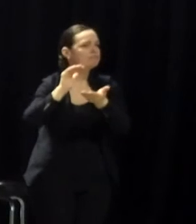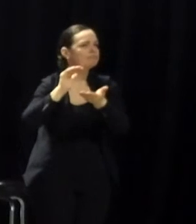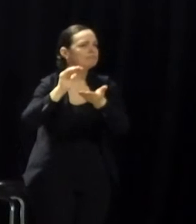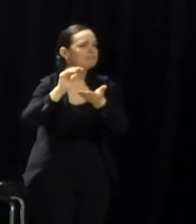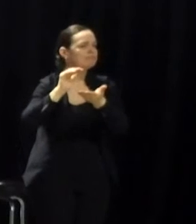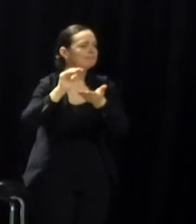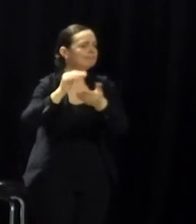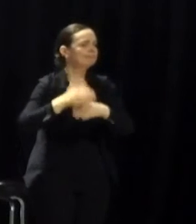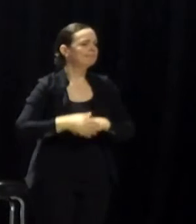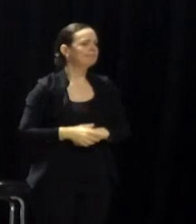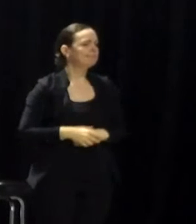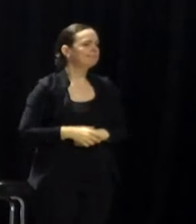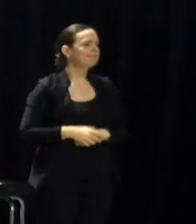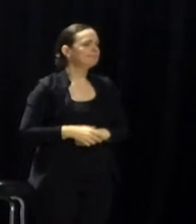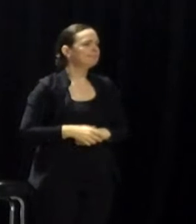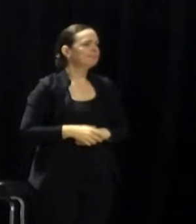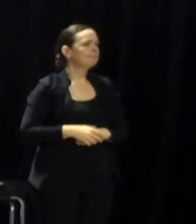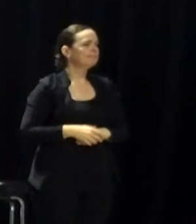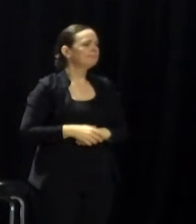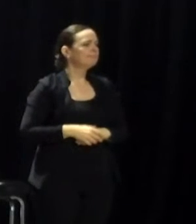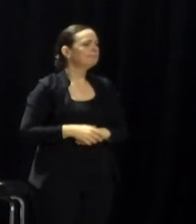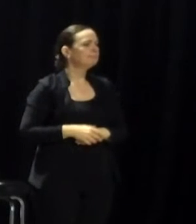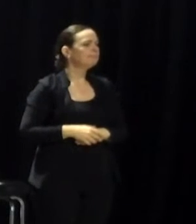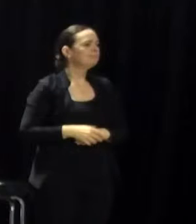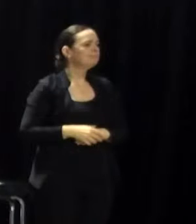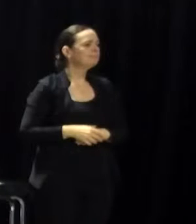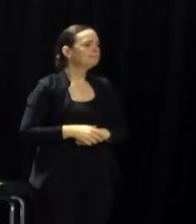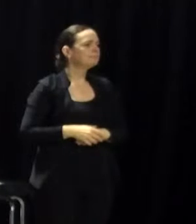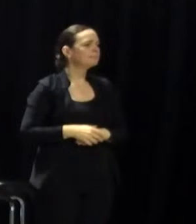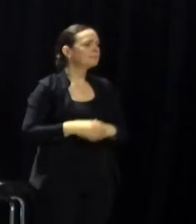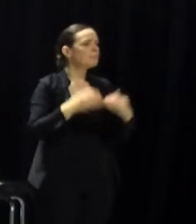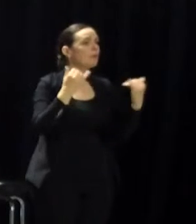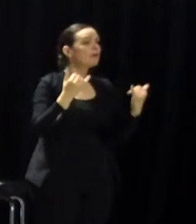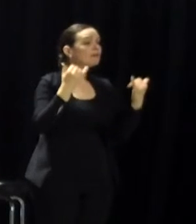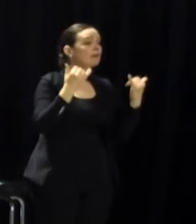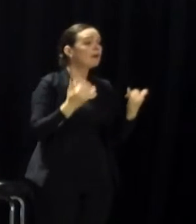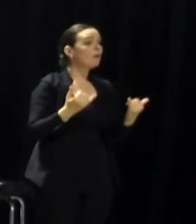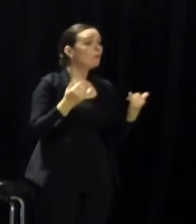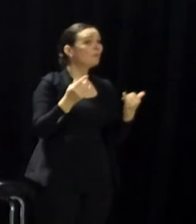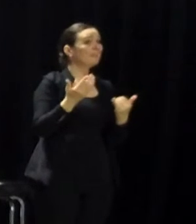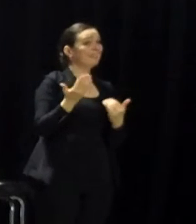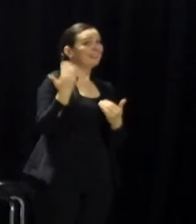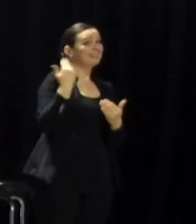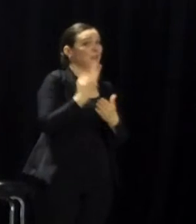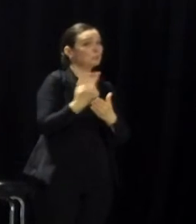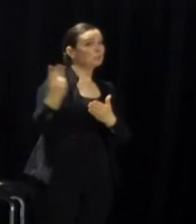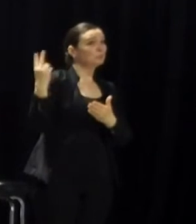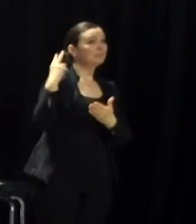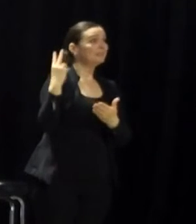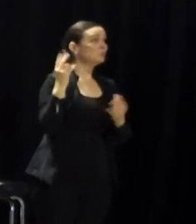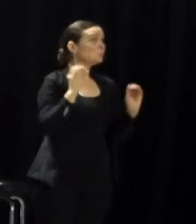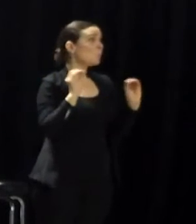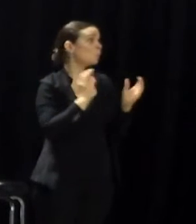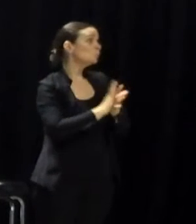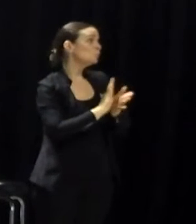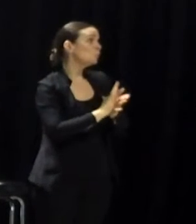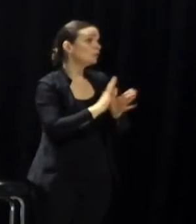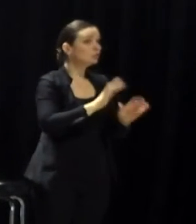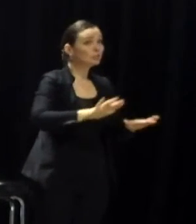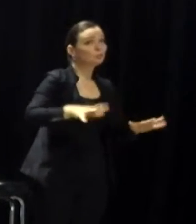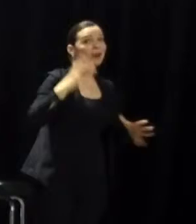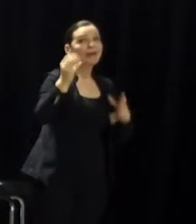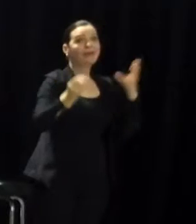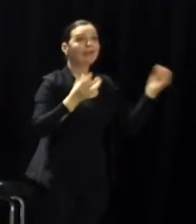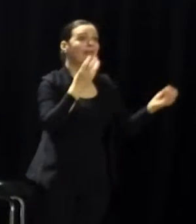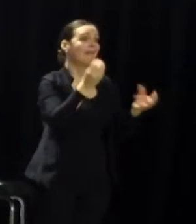right now they've been in the community, which has a higher positive rate for the last 2 weeks, and we haven't even seen growth in cases over the